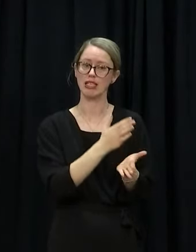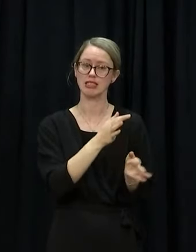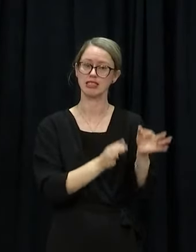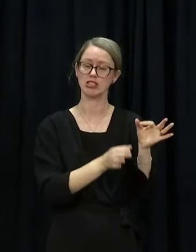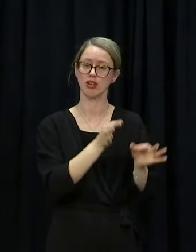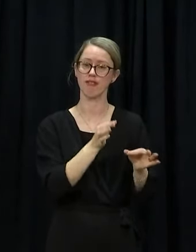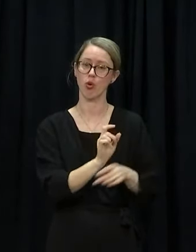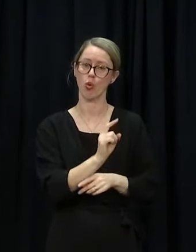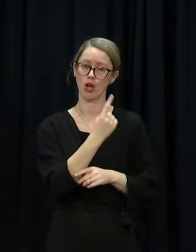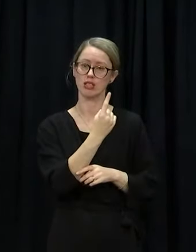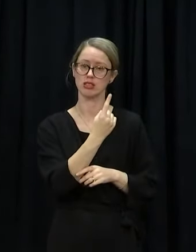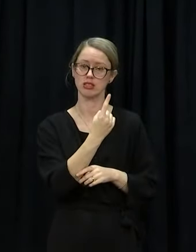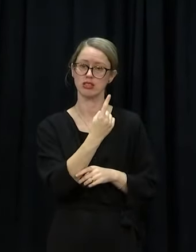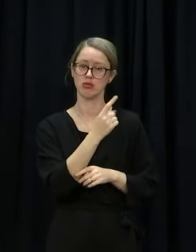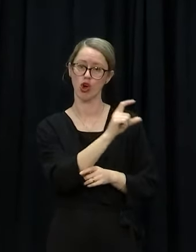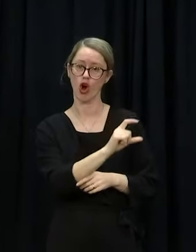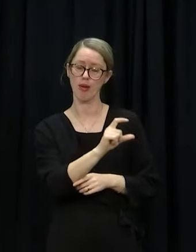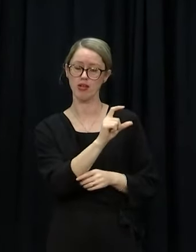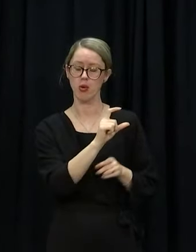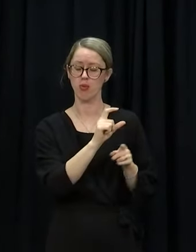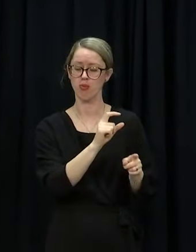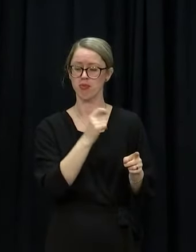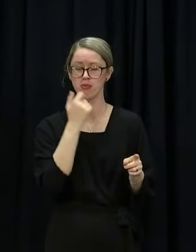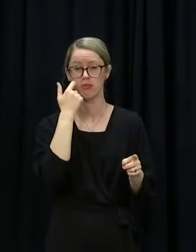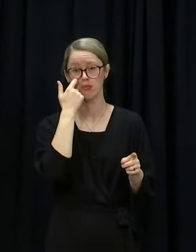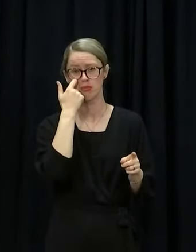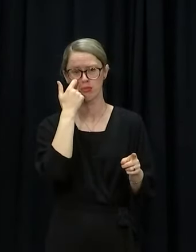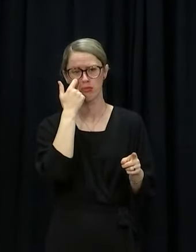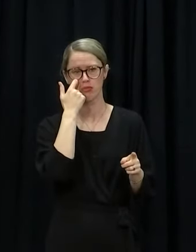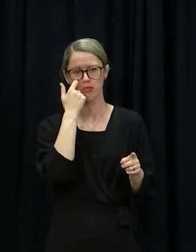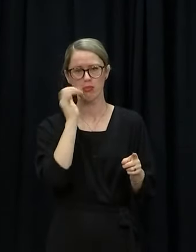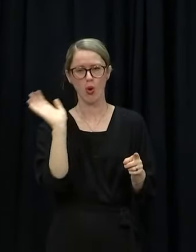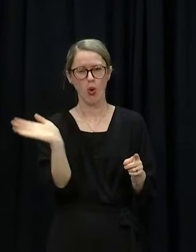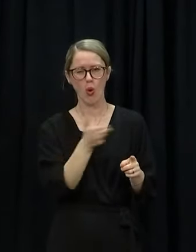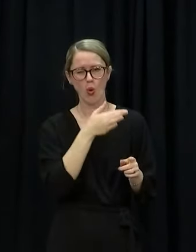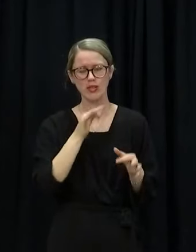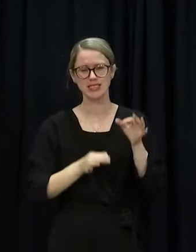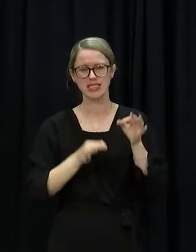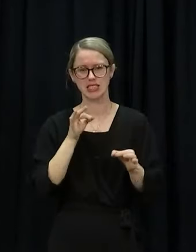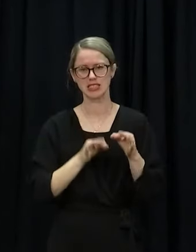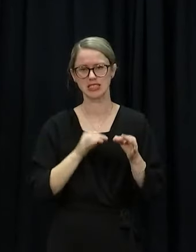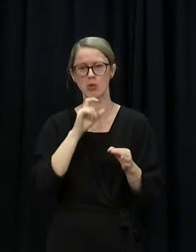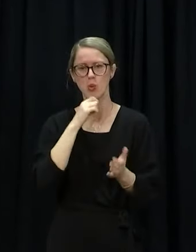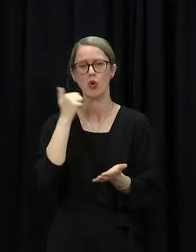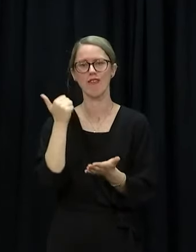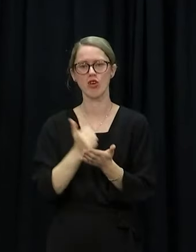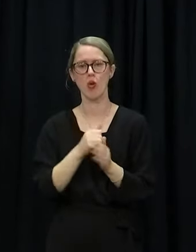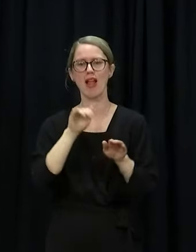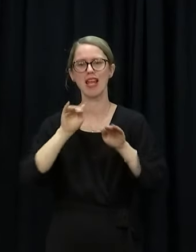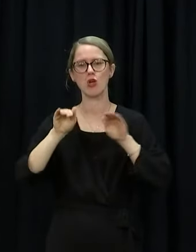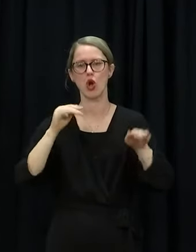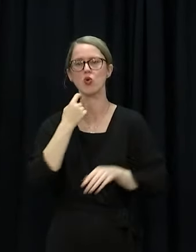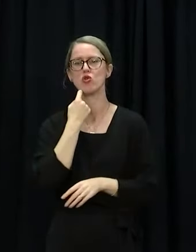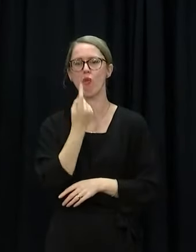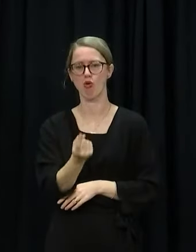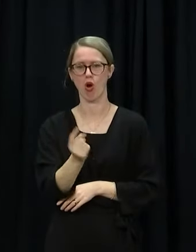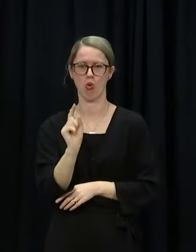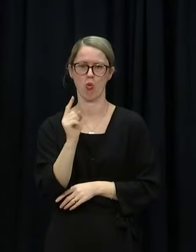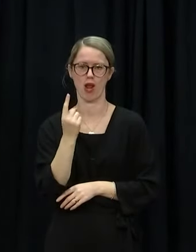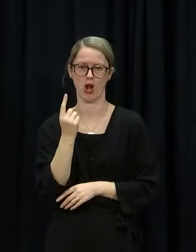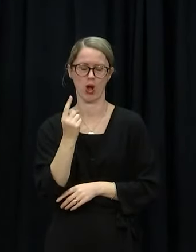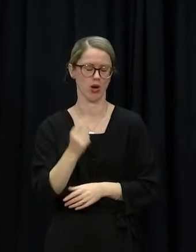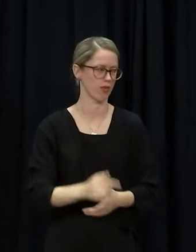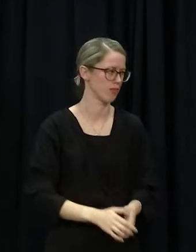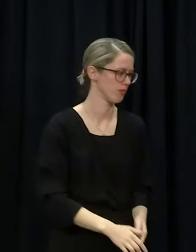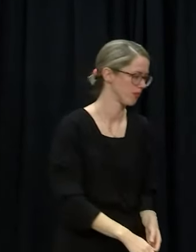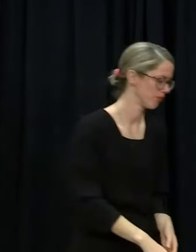give for Auckland and the Coromandel, but we will confirm all decisions for all parts of the country tomorrow. Well, what are some things